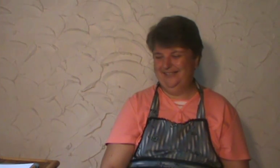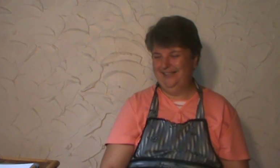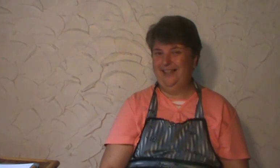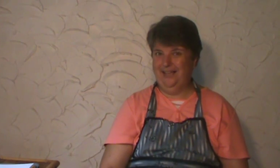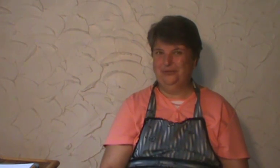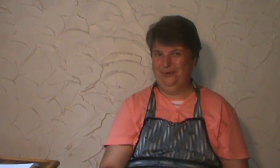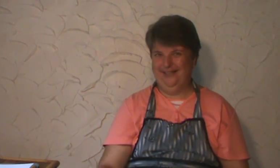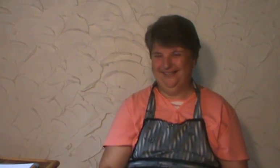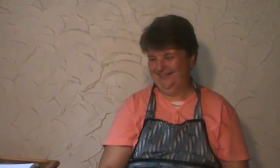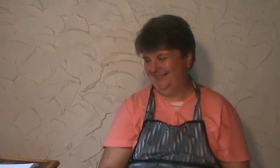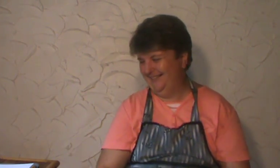Last week.